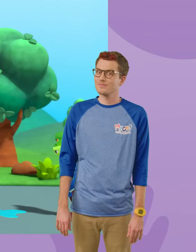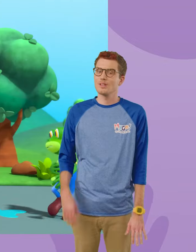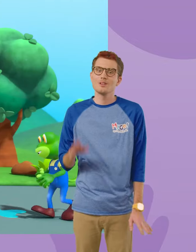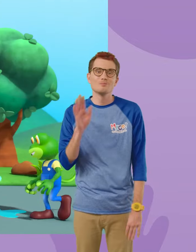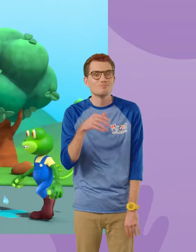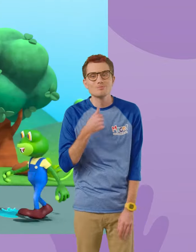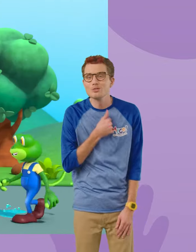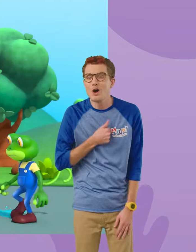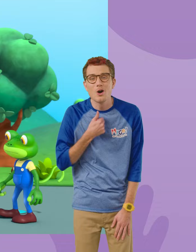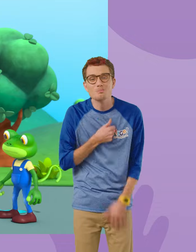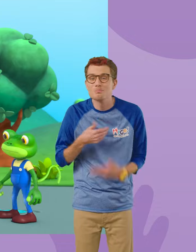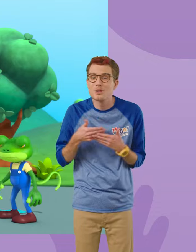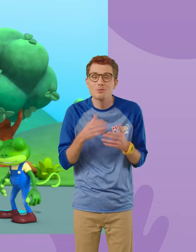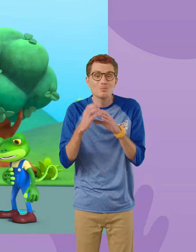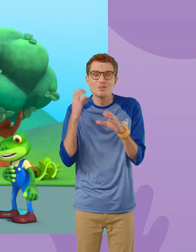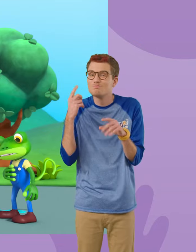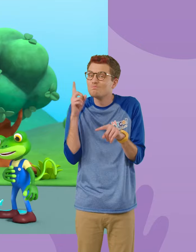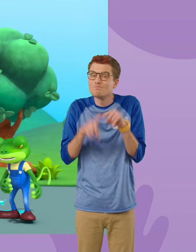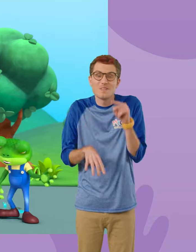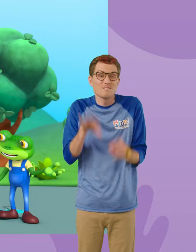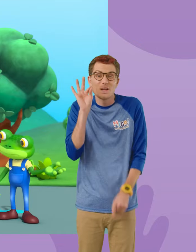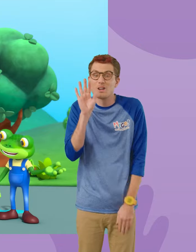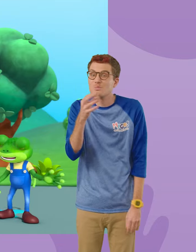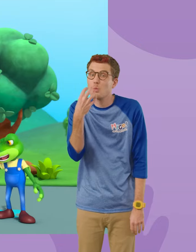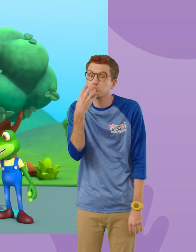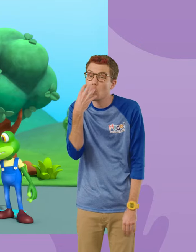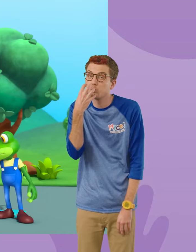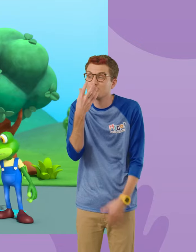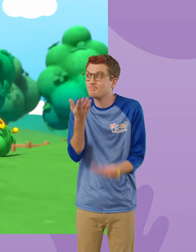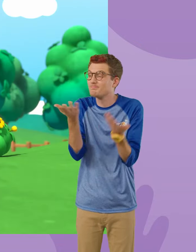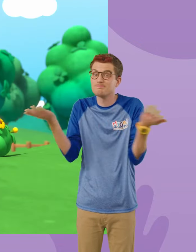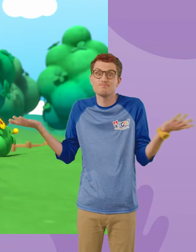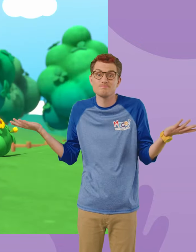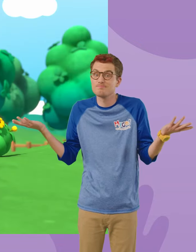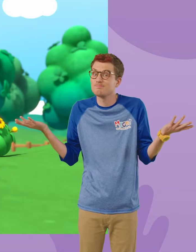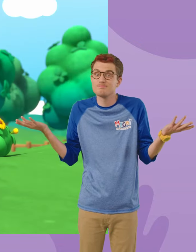I'm sorry, Baby Truck. I can't find your dummy anywhere.